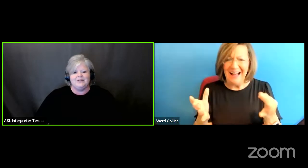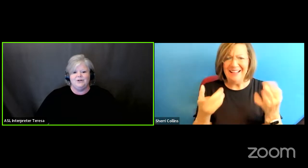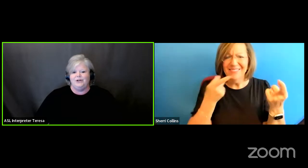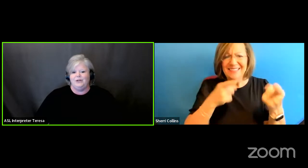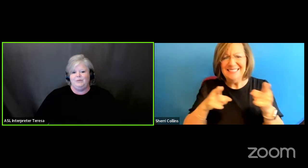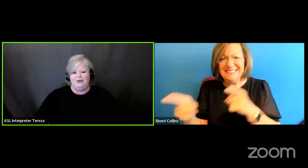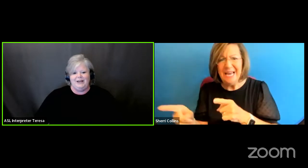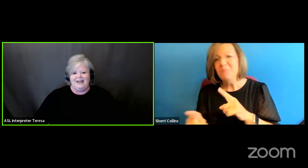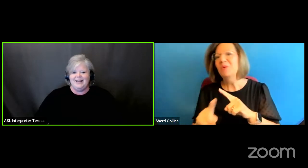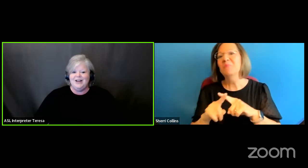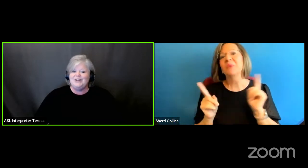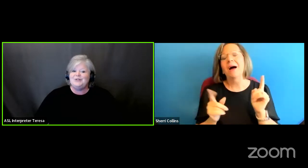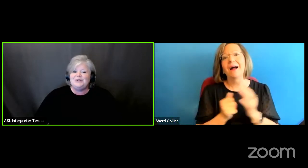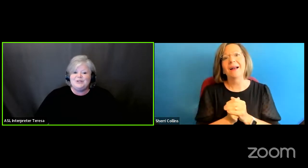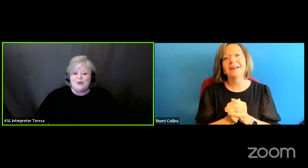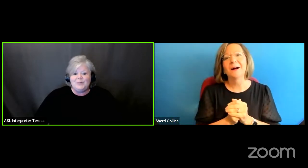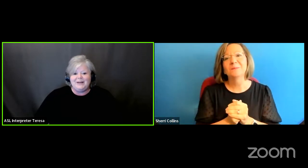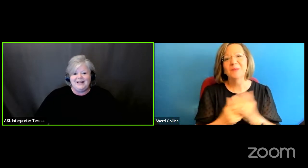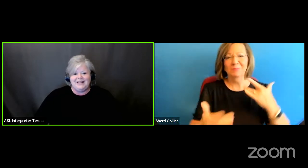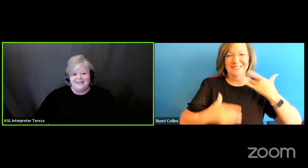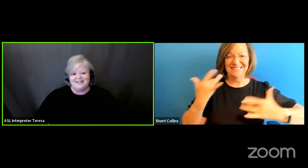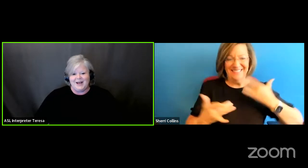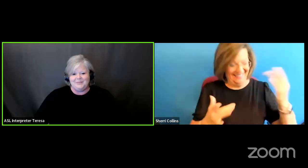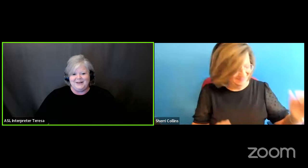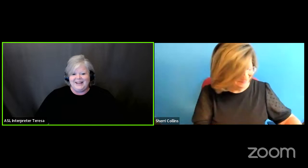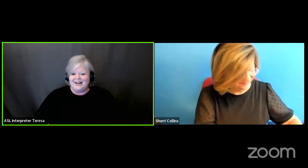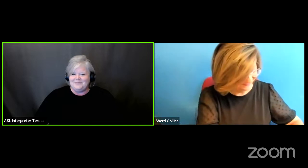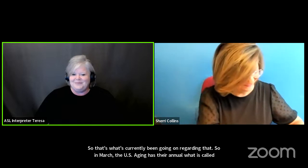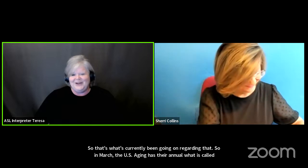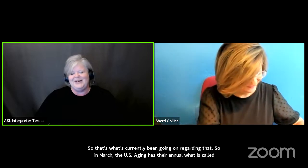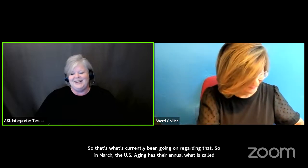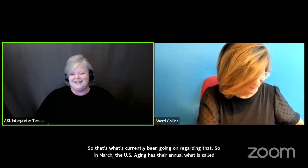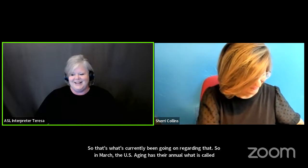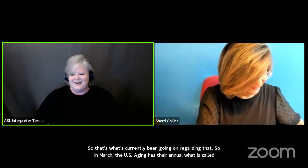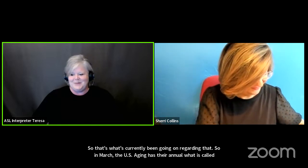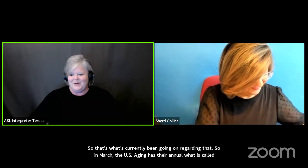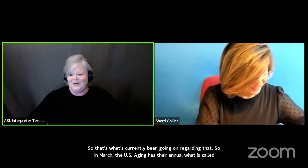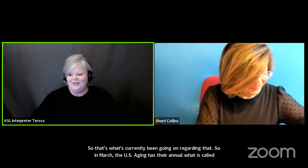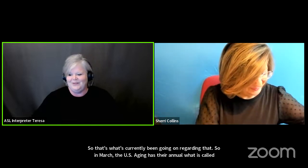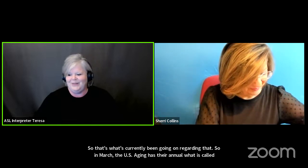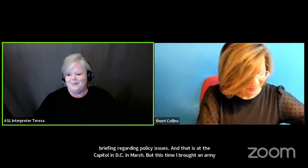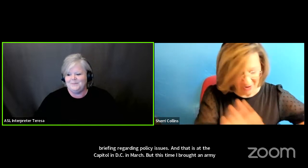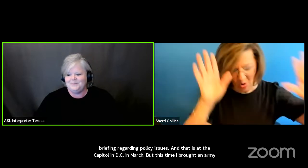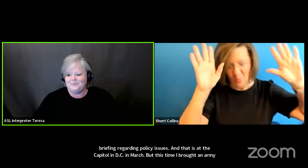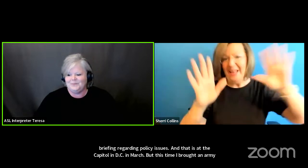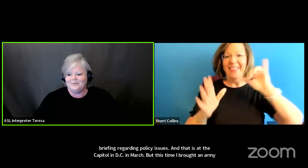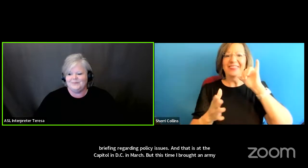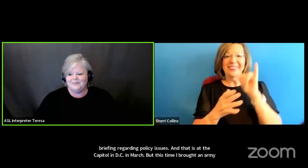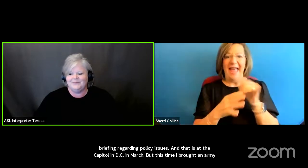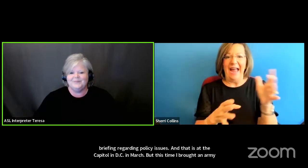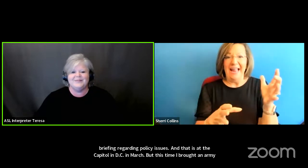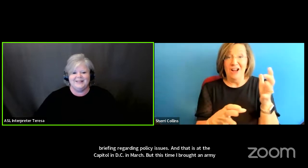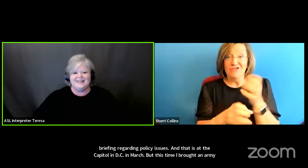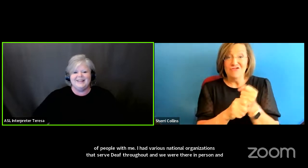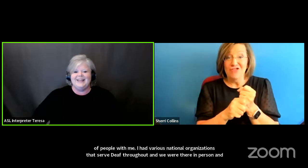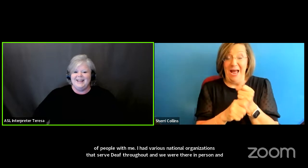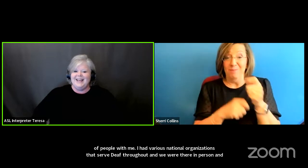really impacts our community. So there's so many things happening, and I'm very excited about all of them.